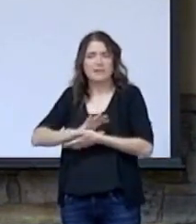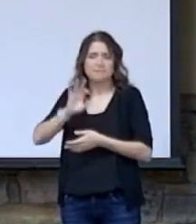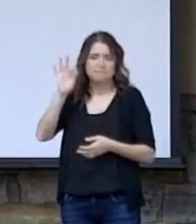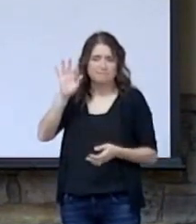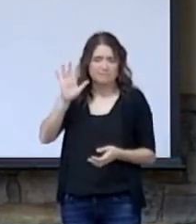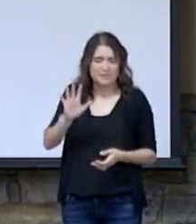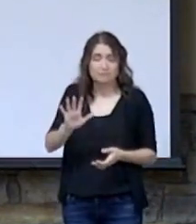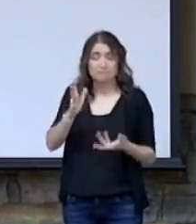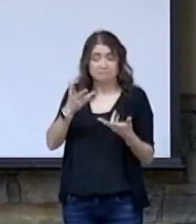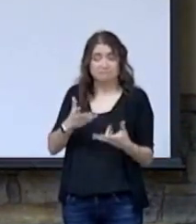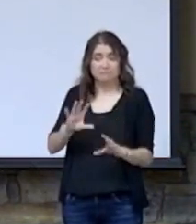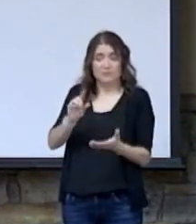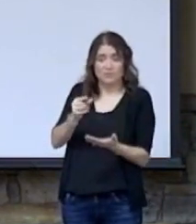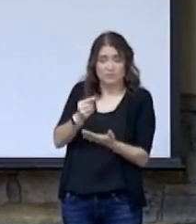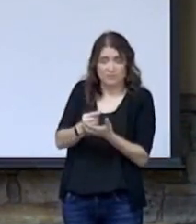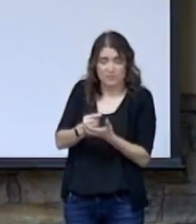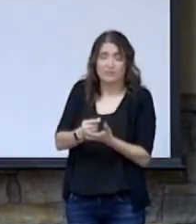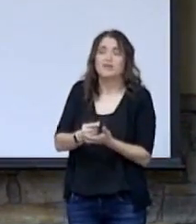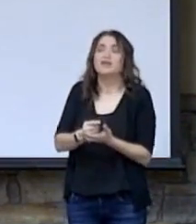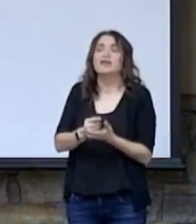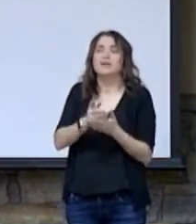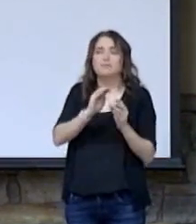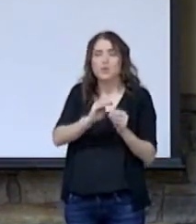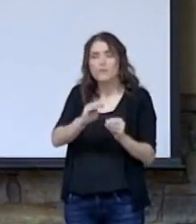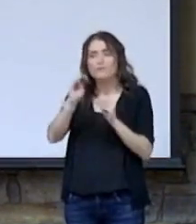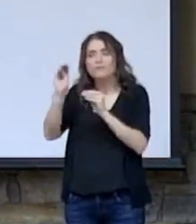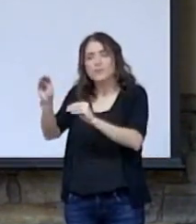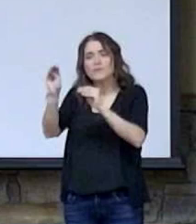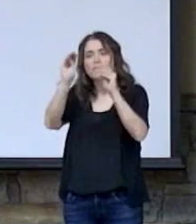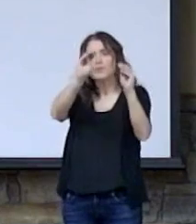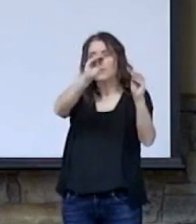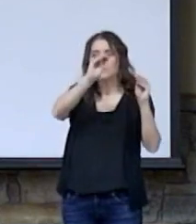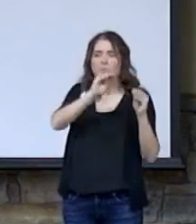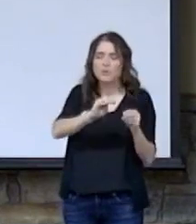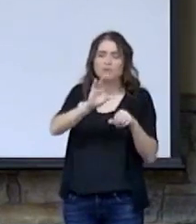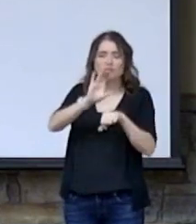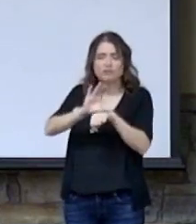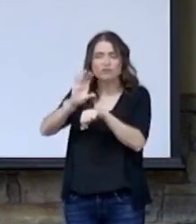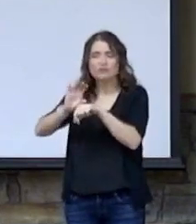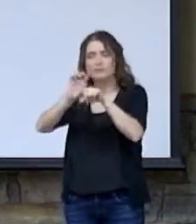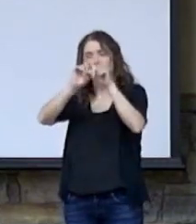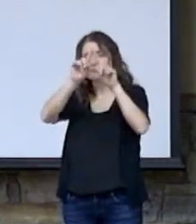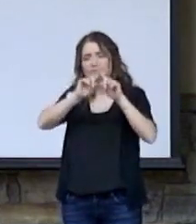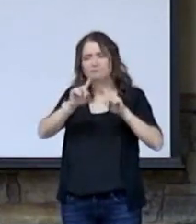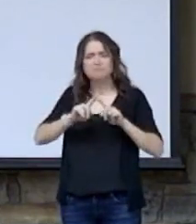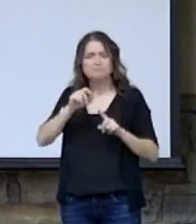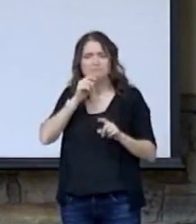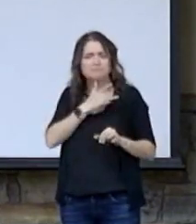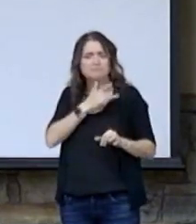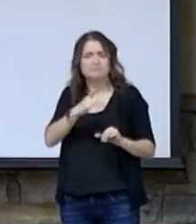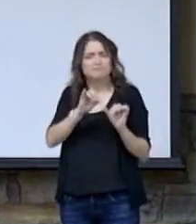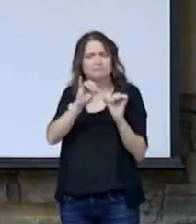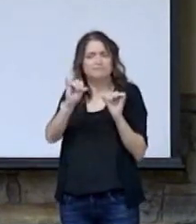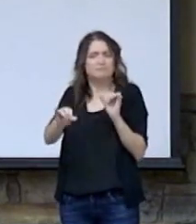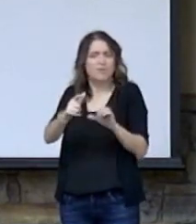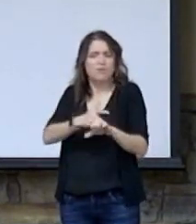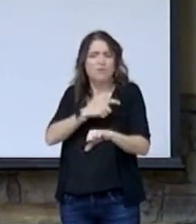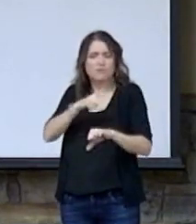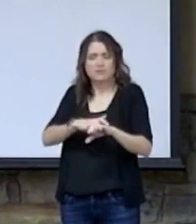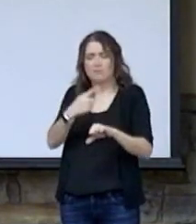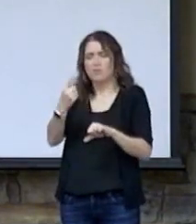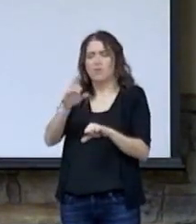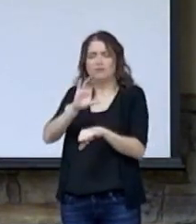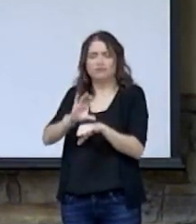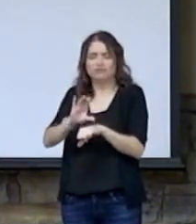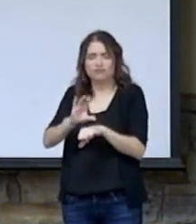from seminary, and he would move from church to church. He never seemed to spend very long at any one church. And by his